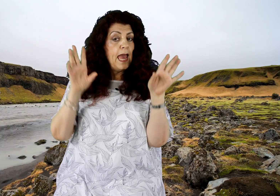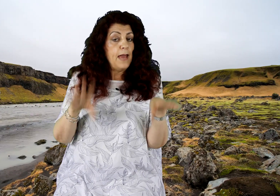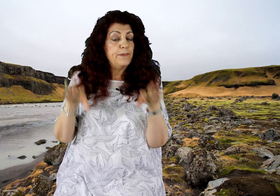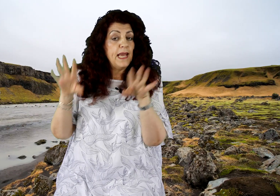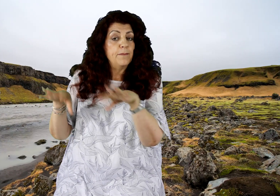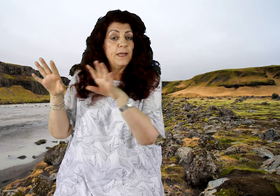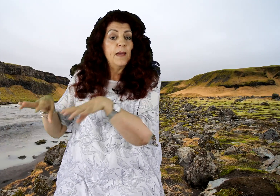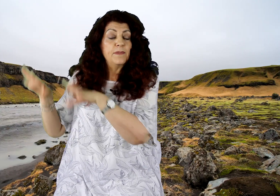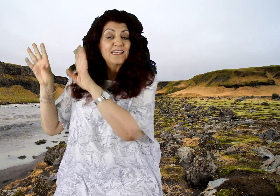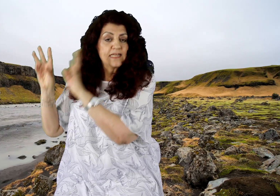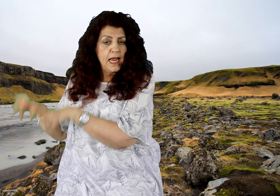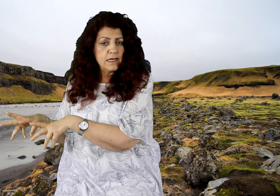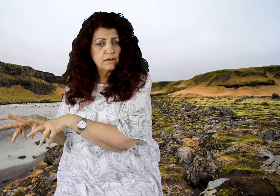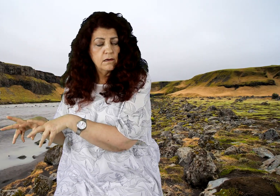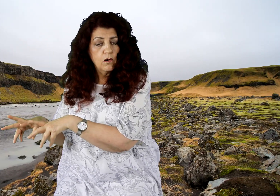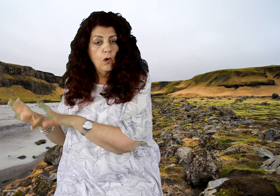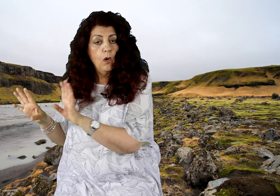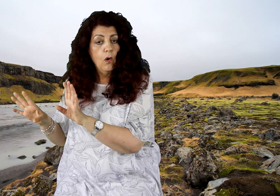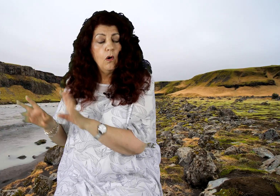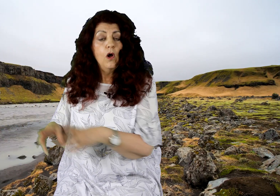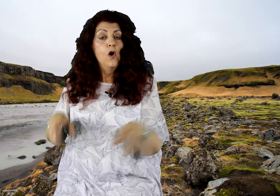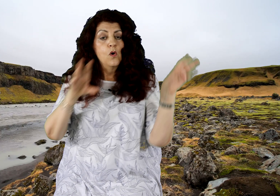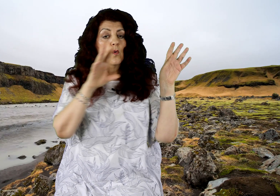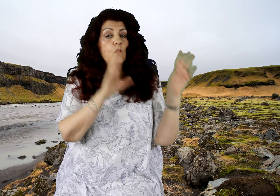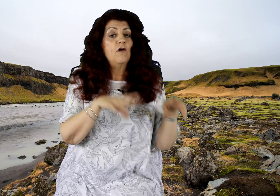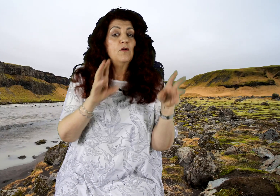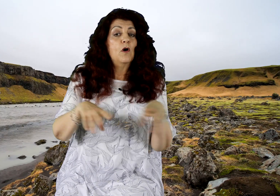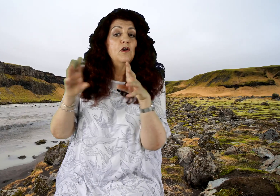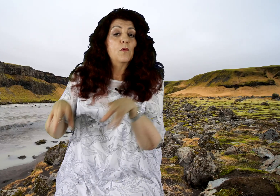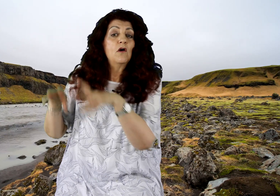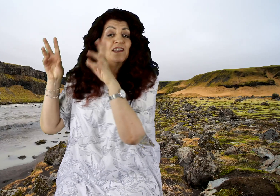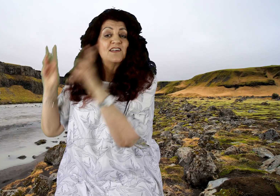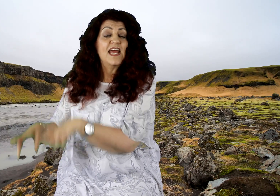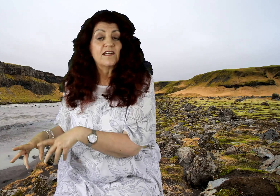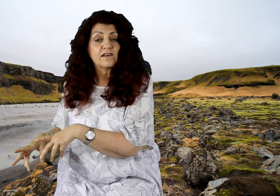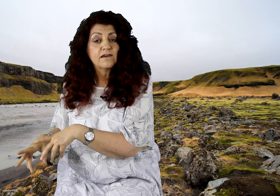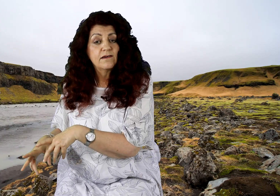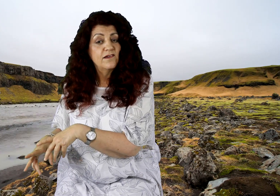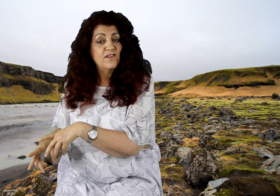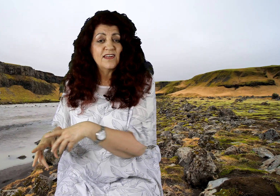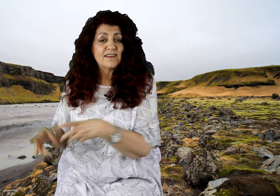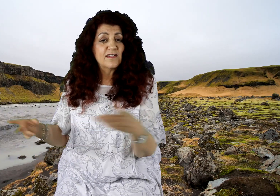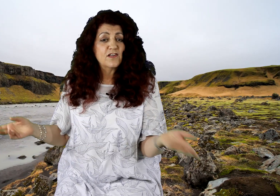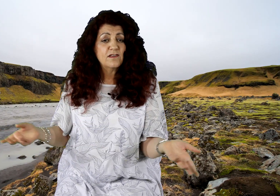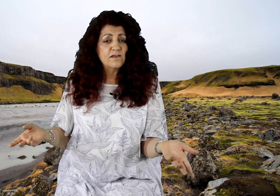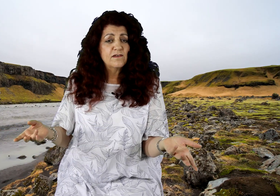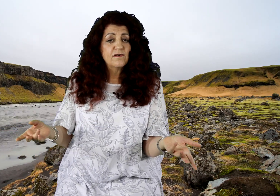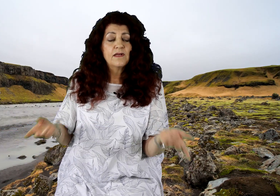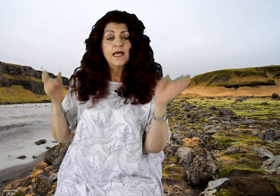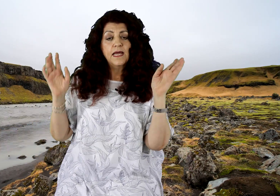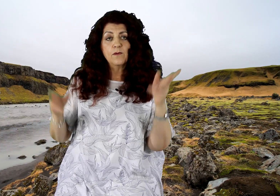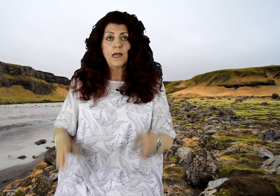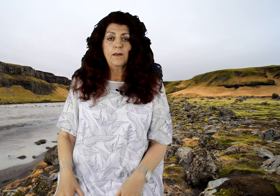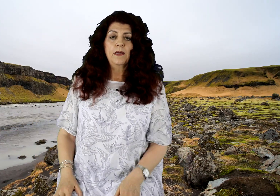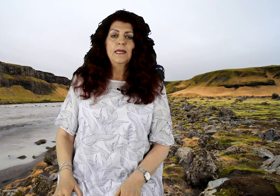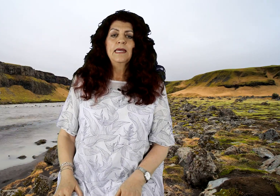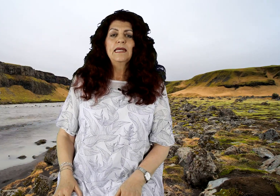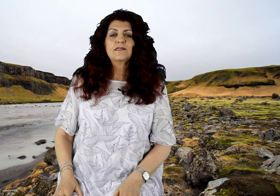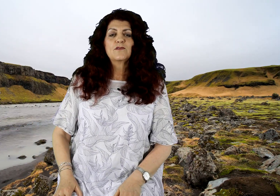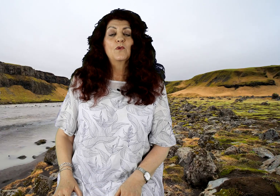Happy, happy, happy, dead, or worry, worry, worry, dead. Isn't that delicious? Anyway, it's the week